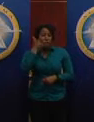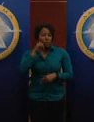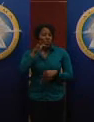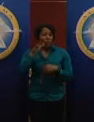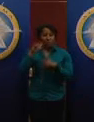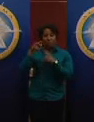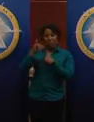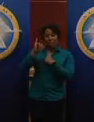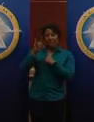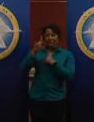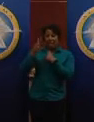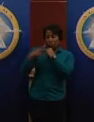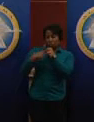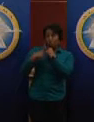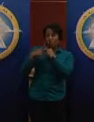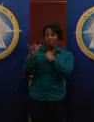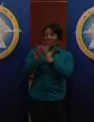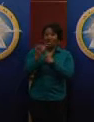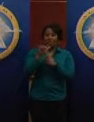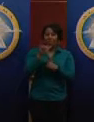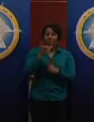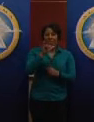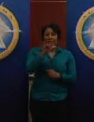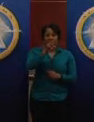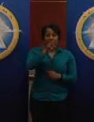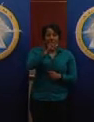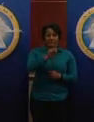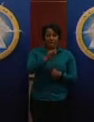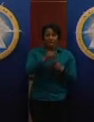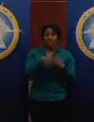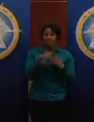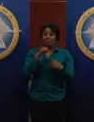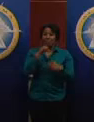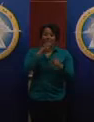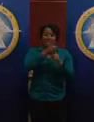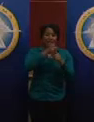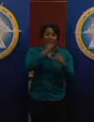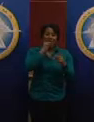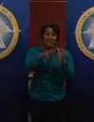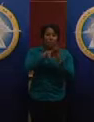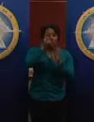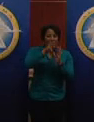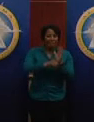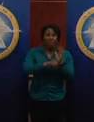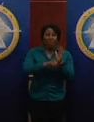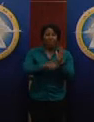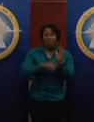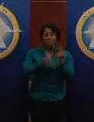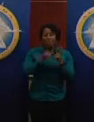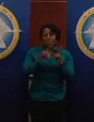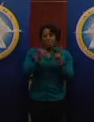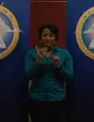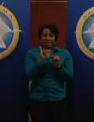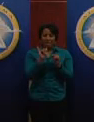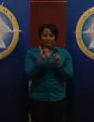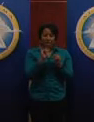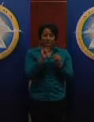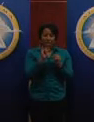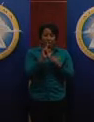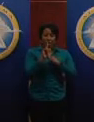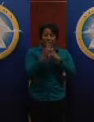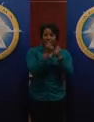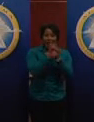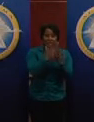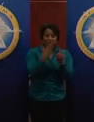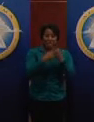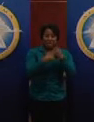stored, and that it's not itself a curriculum. It's not itself a delivery mechanism. But it is kind of that basket that holds all